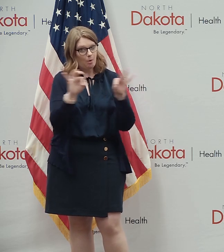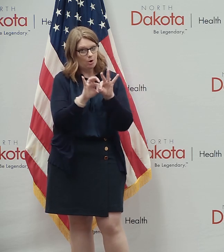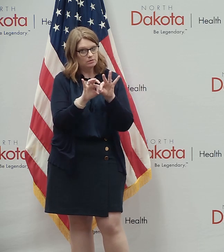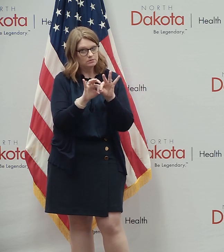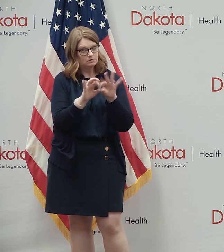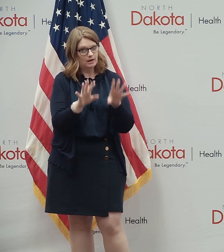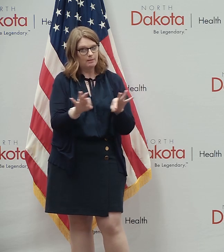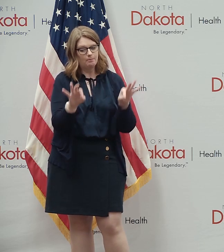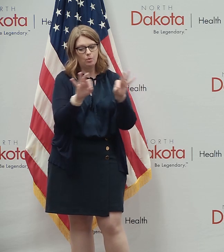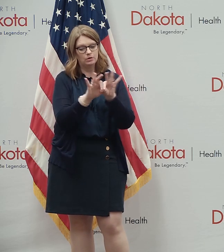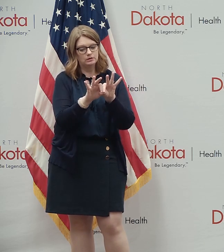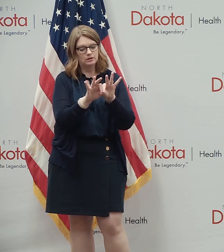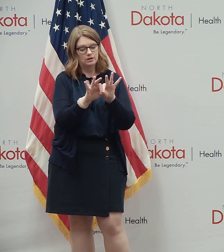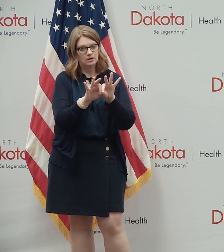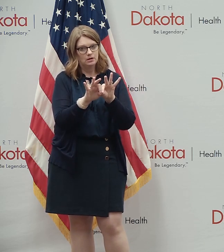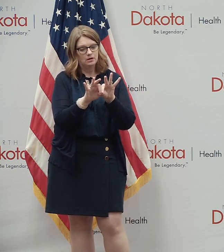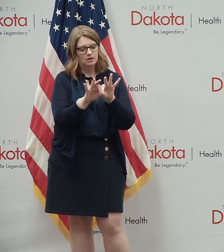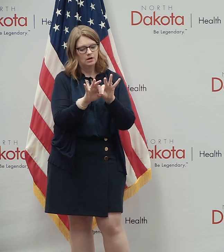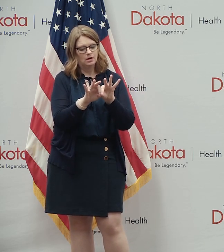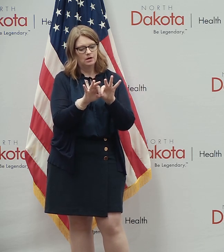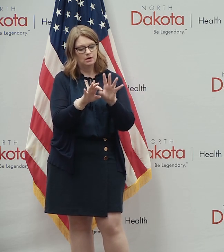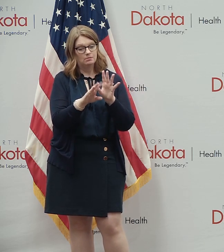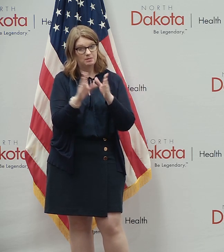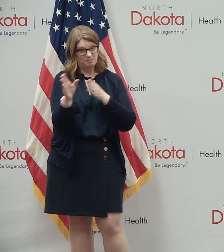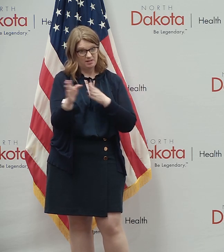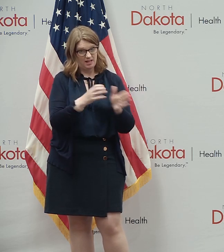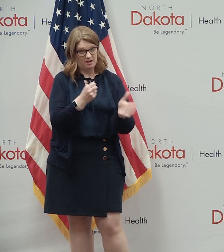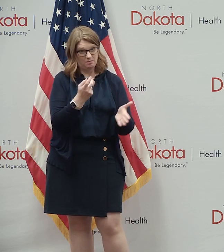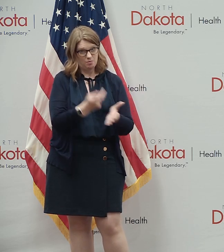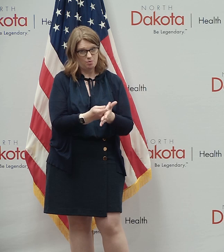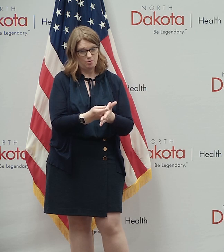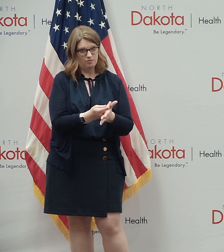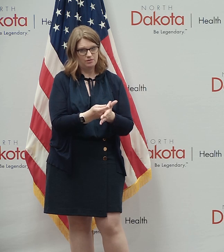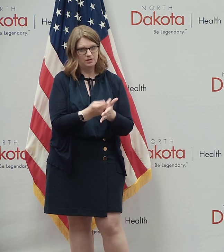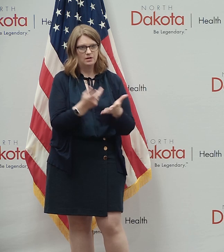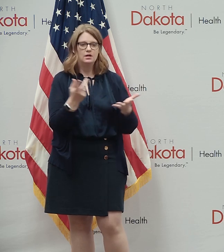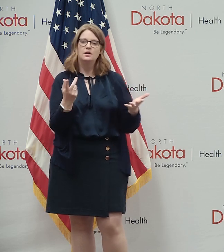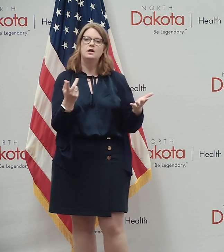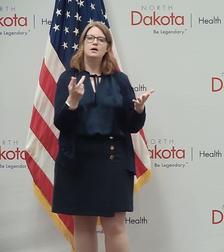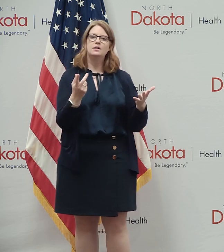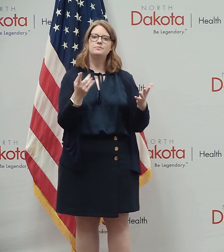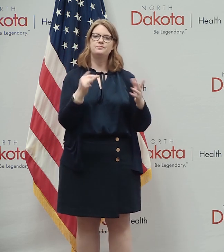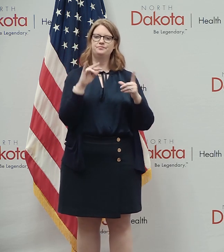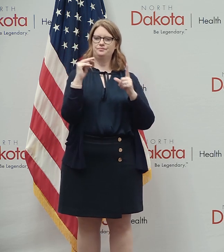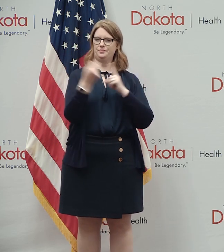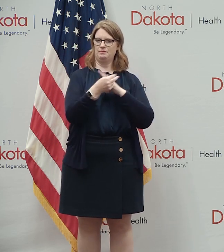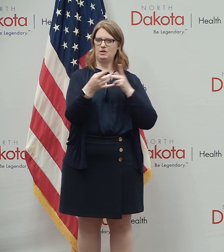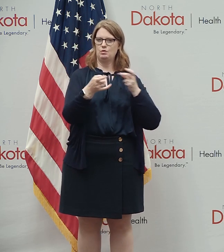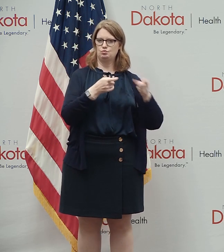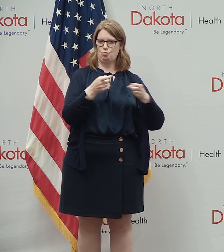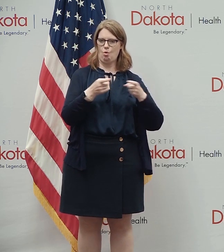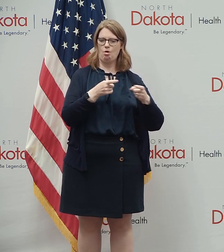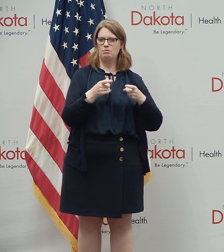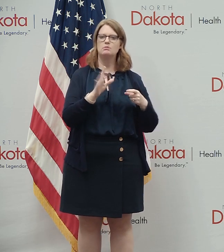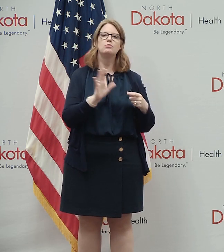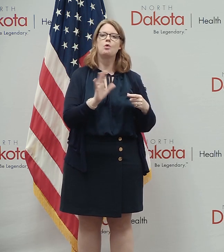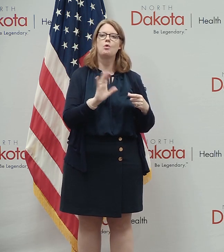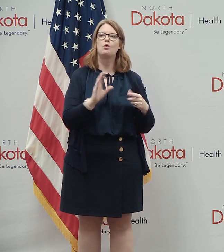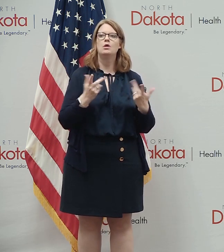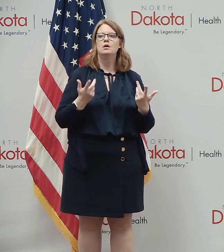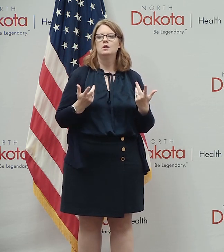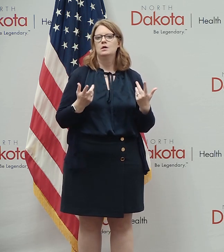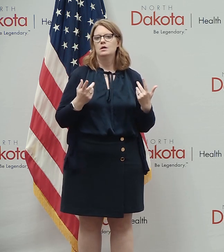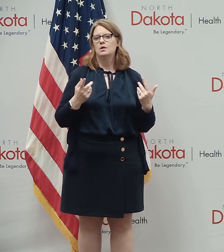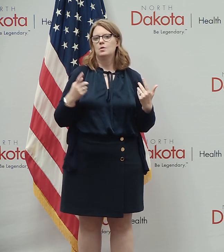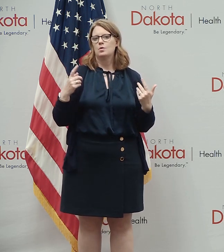for us to try to be, when we say approving the plan, we're not doing that from a standpoint of control. We're doing that from a standpoint of how